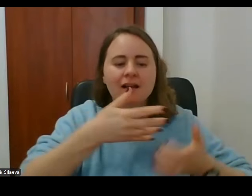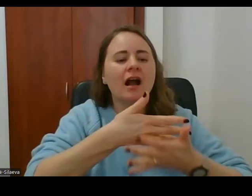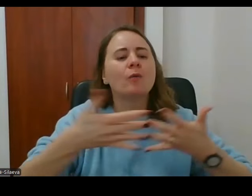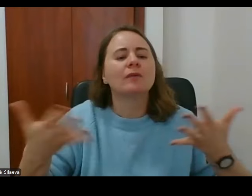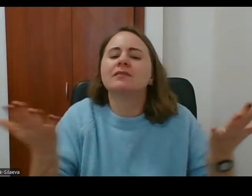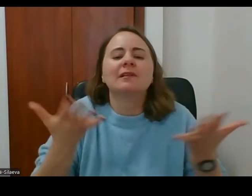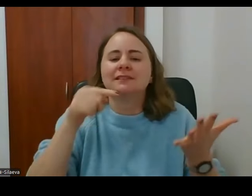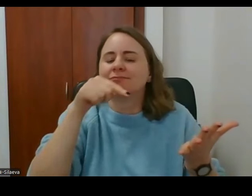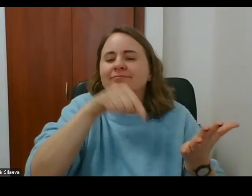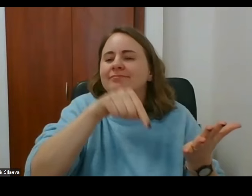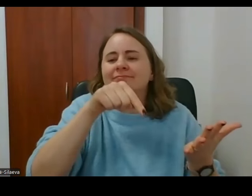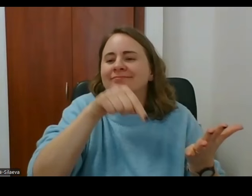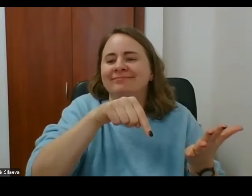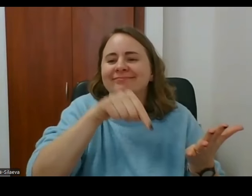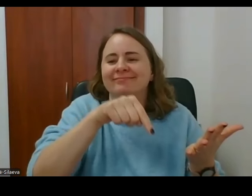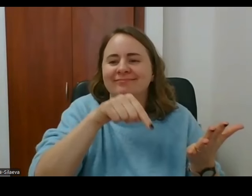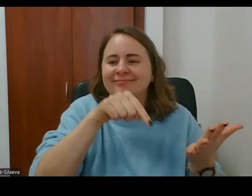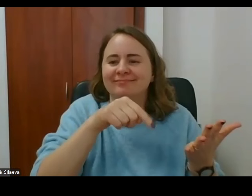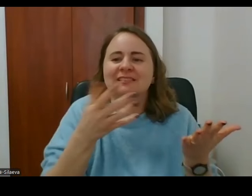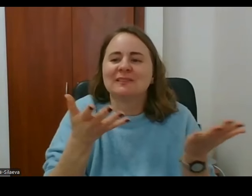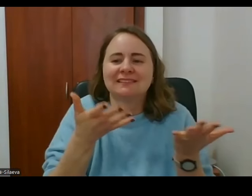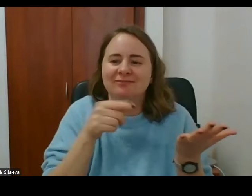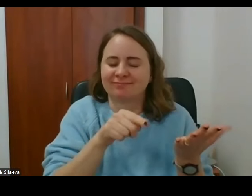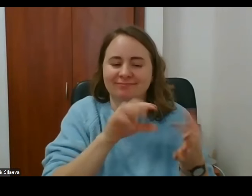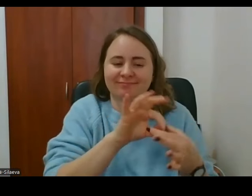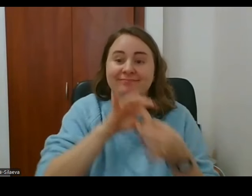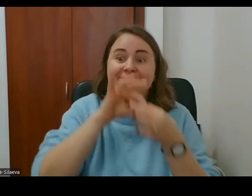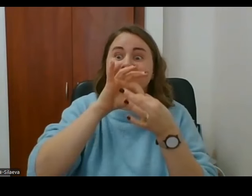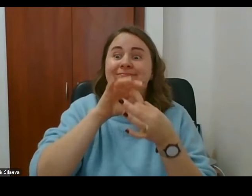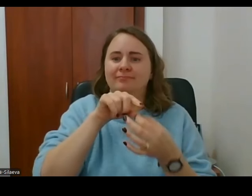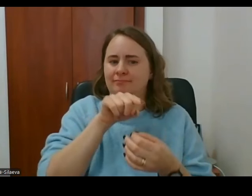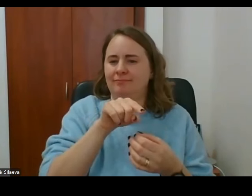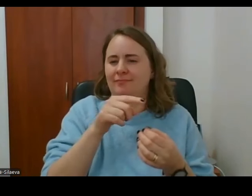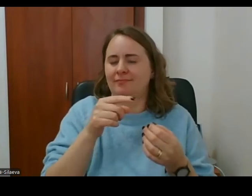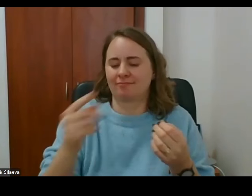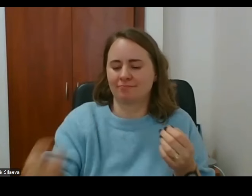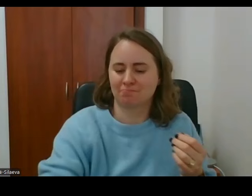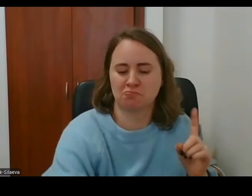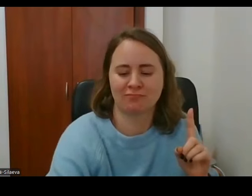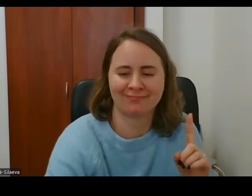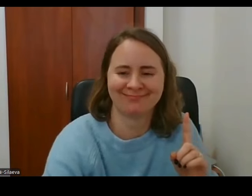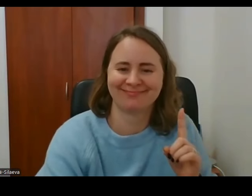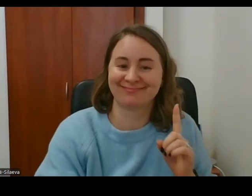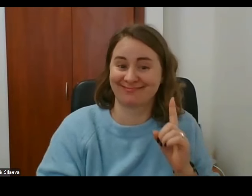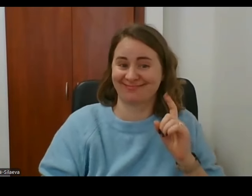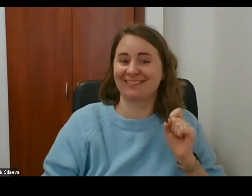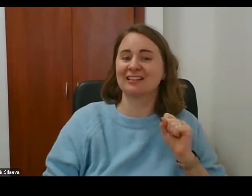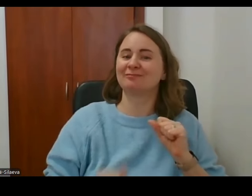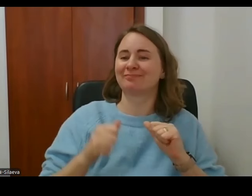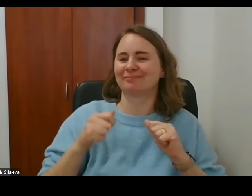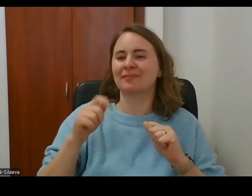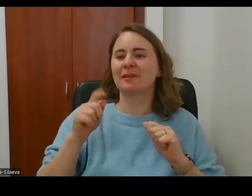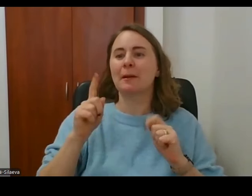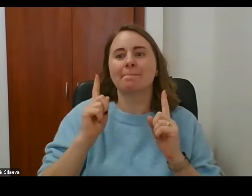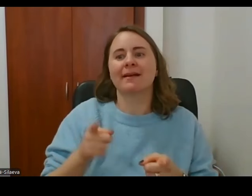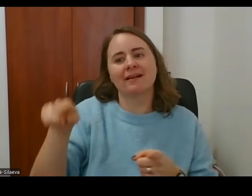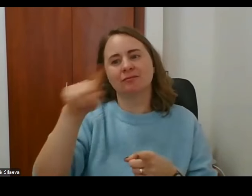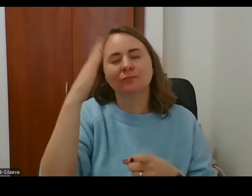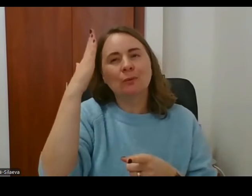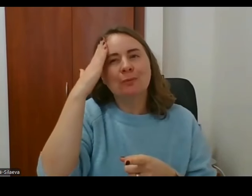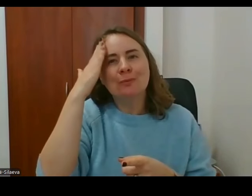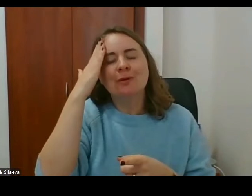think and also find out that, and there are some researches made that these problems are connected